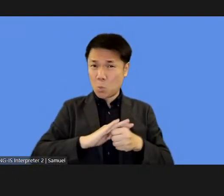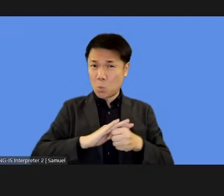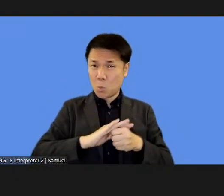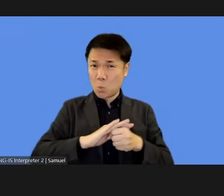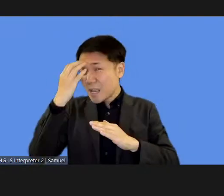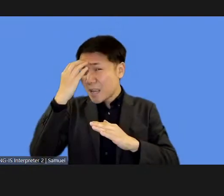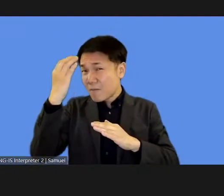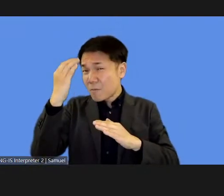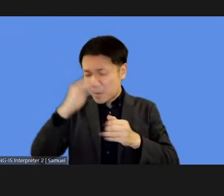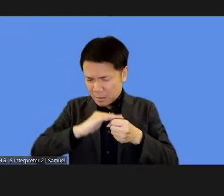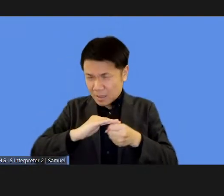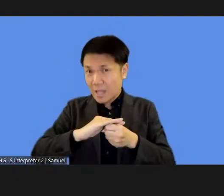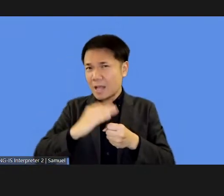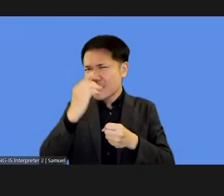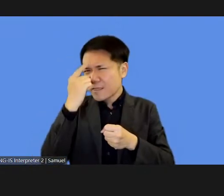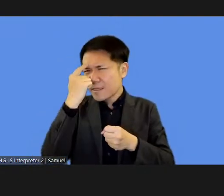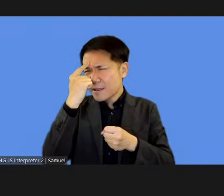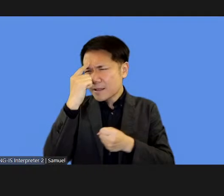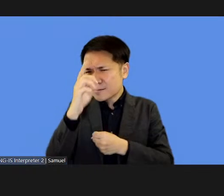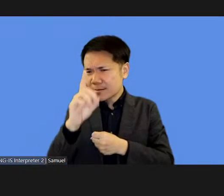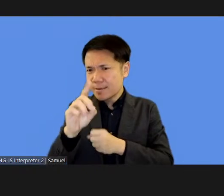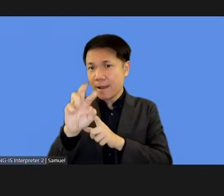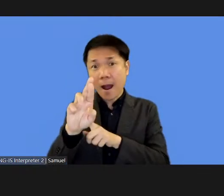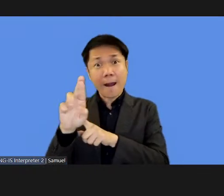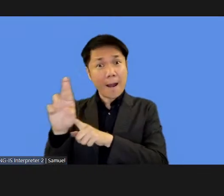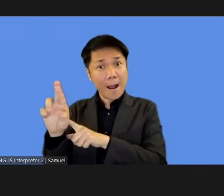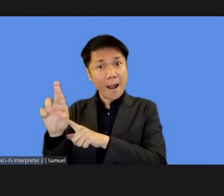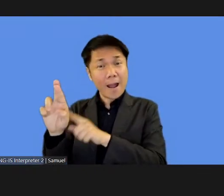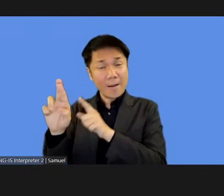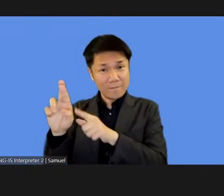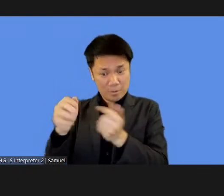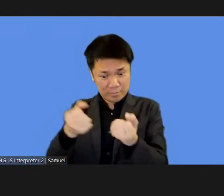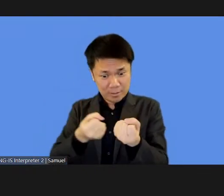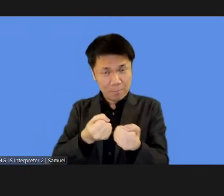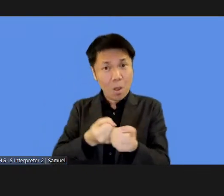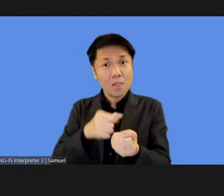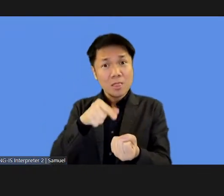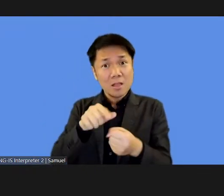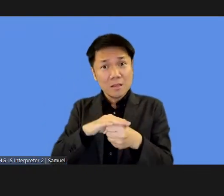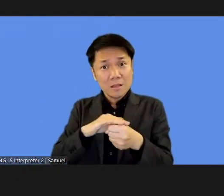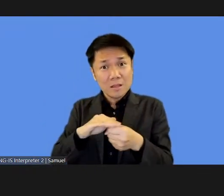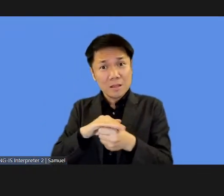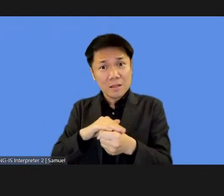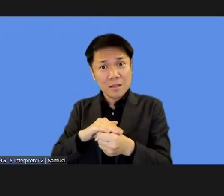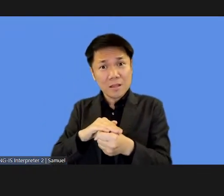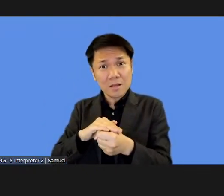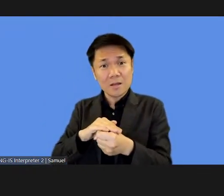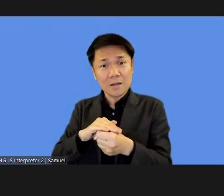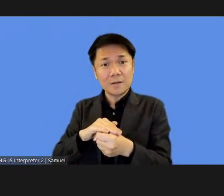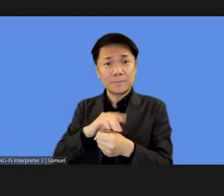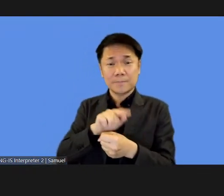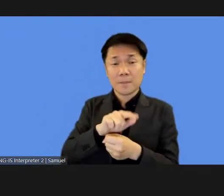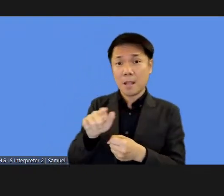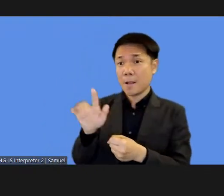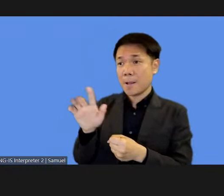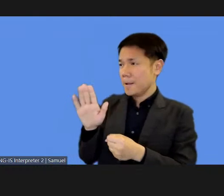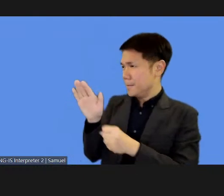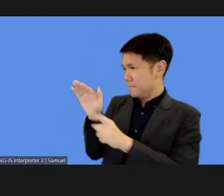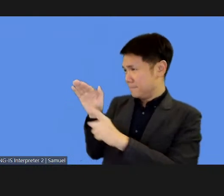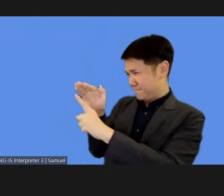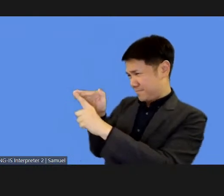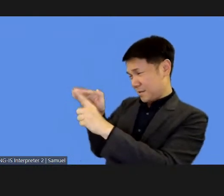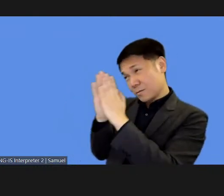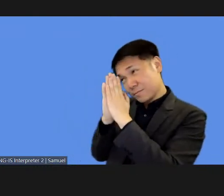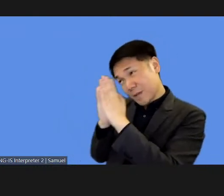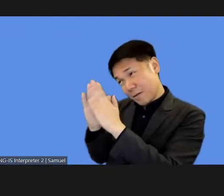in disaster risk management frameworks across the counties that help establishment Esther, of please, local... can you conclude, because we need to give the